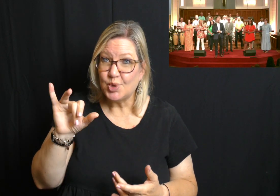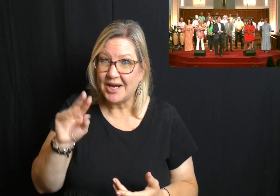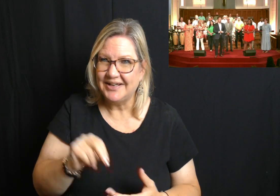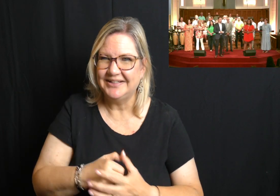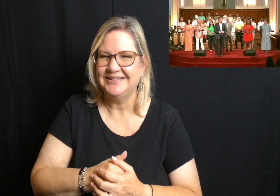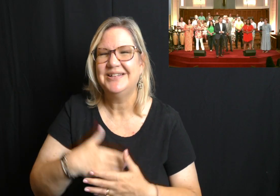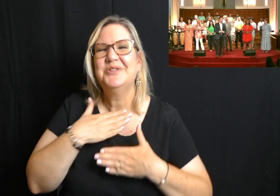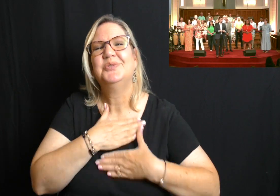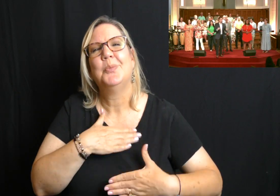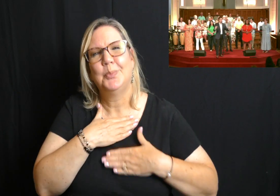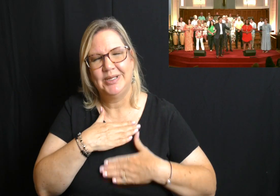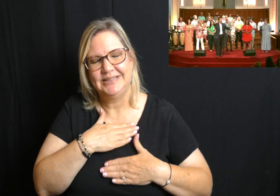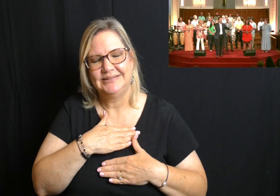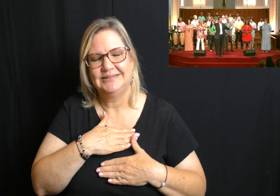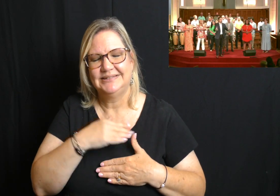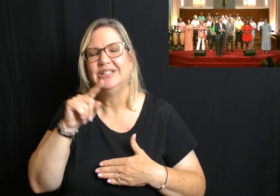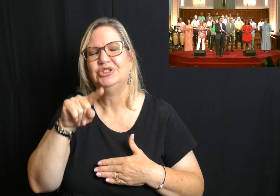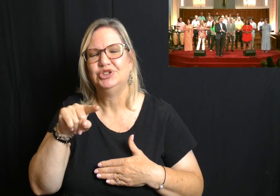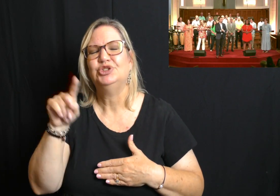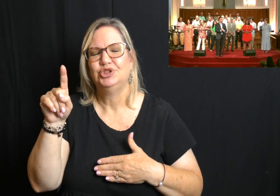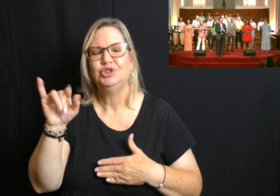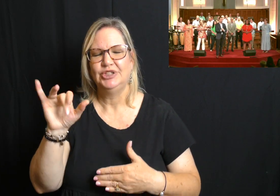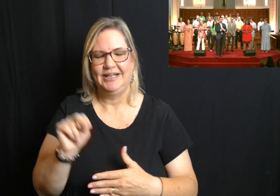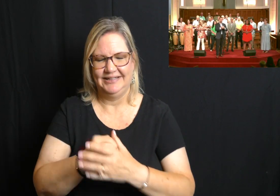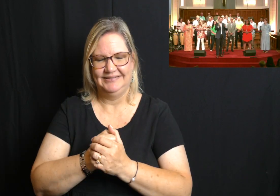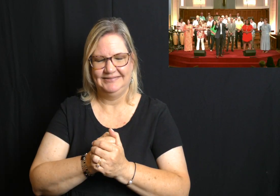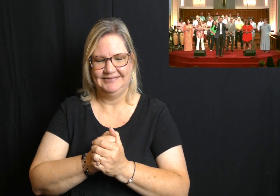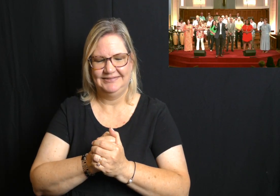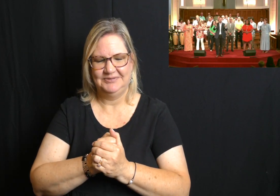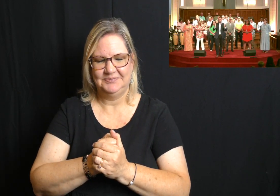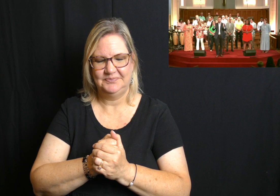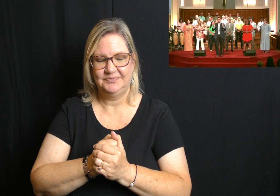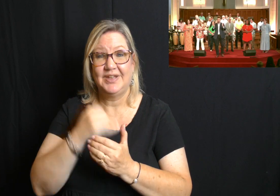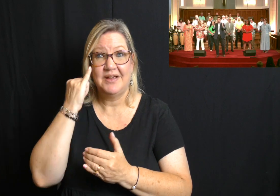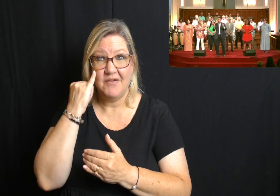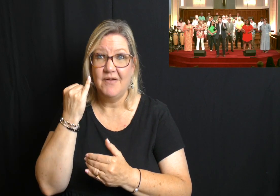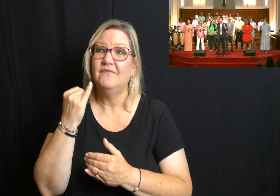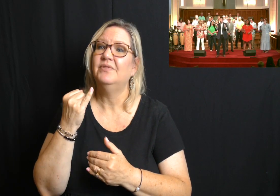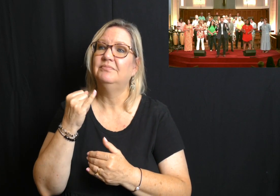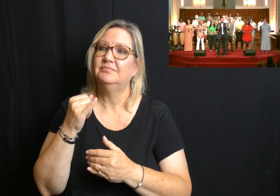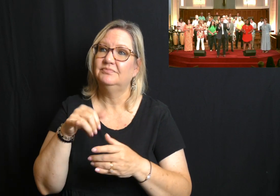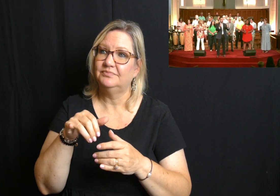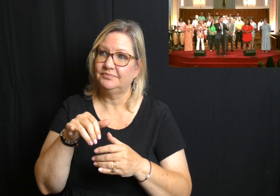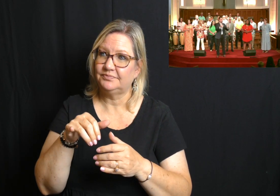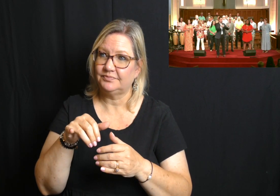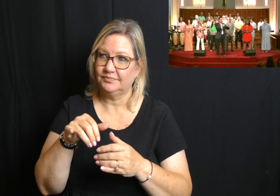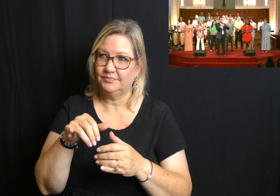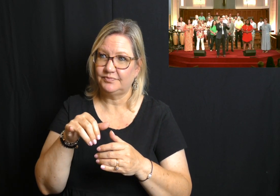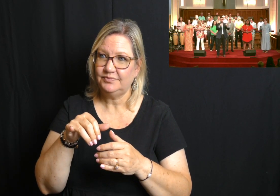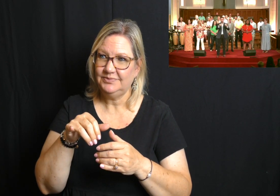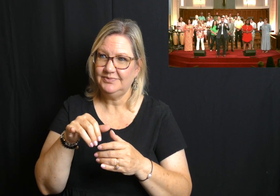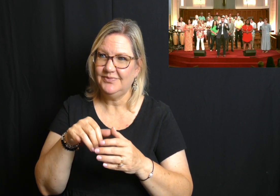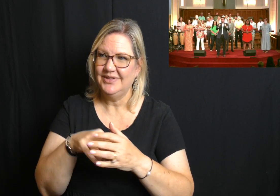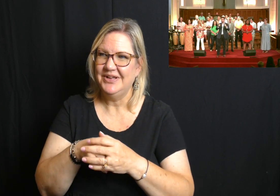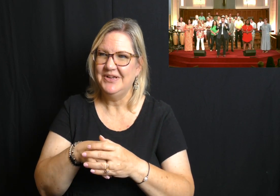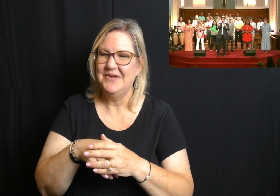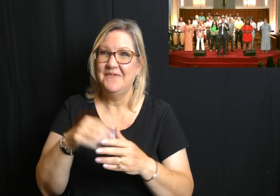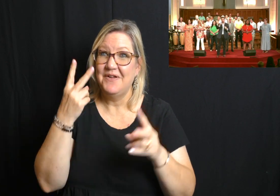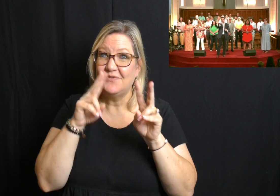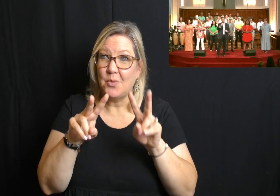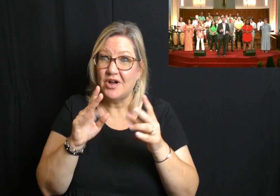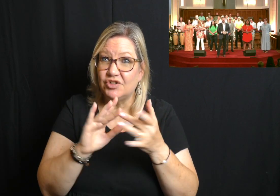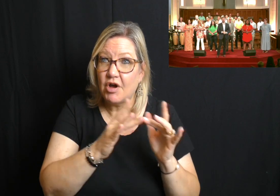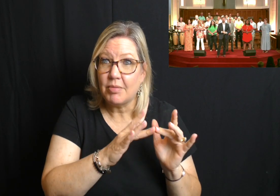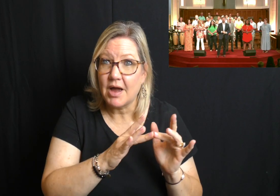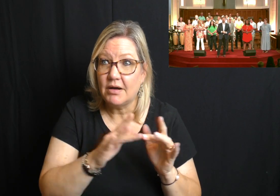So check in. And if you're watching online, which camera should I look to? That one?